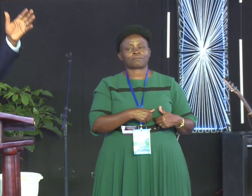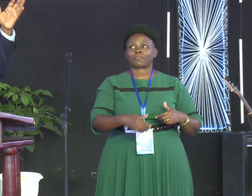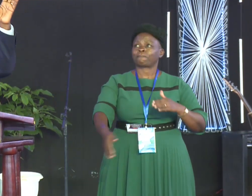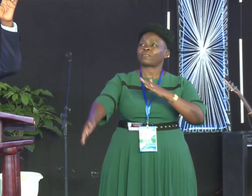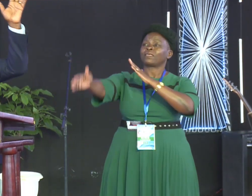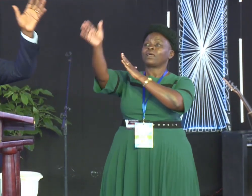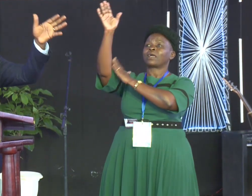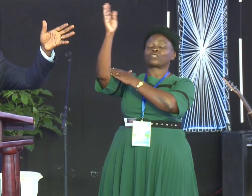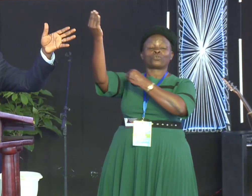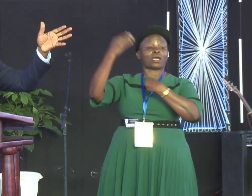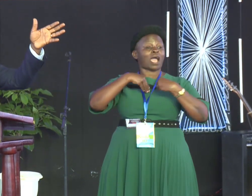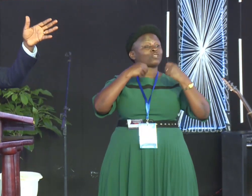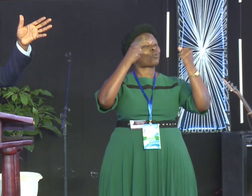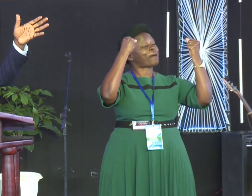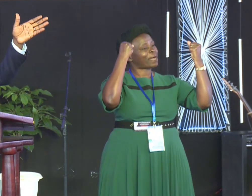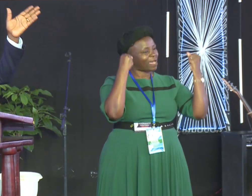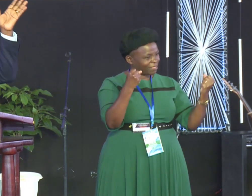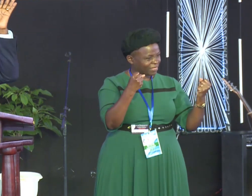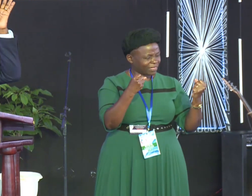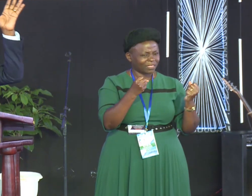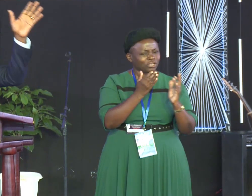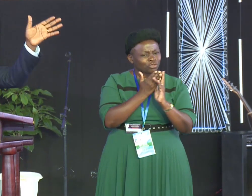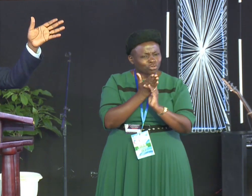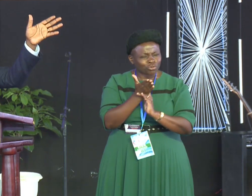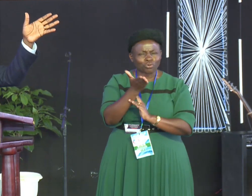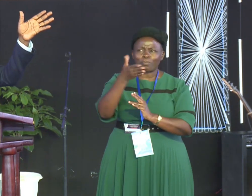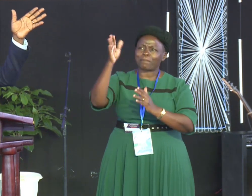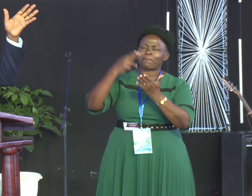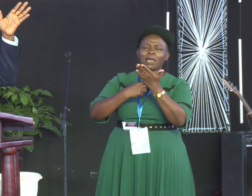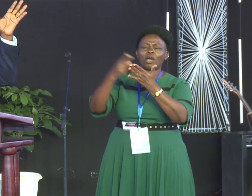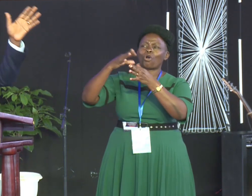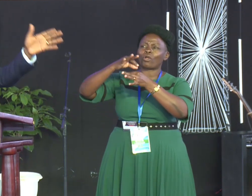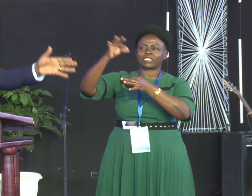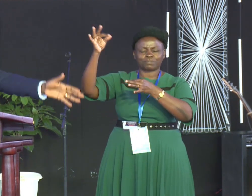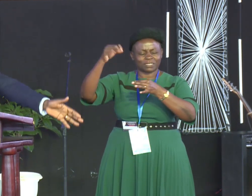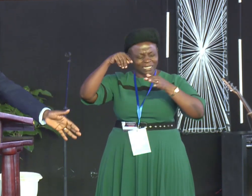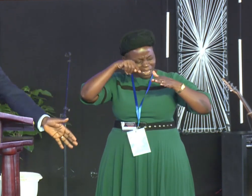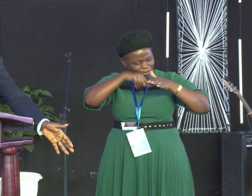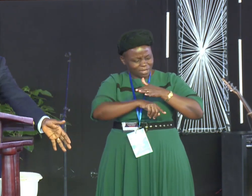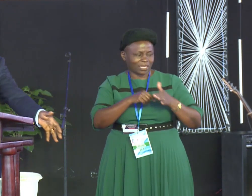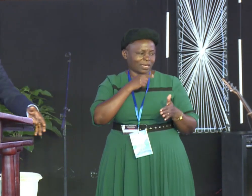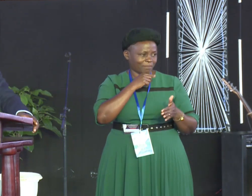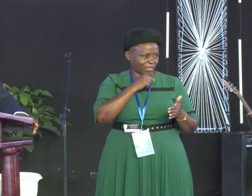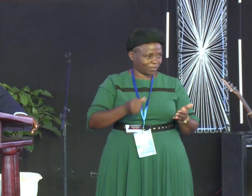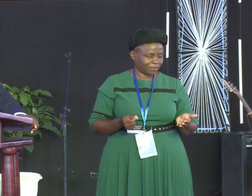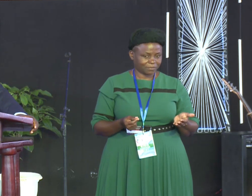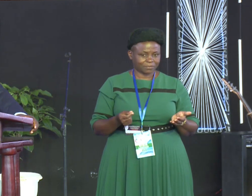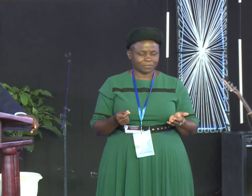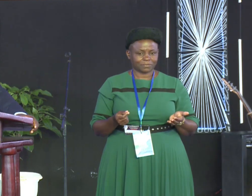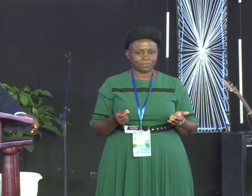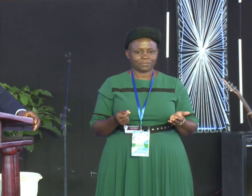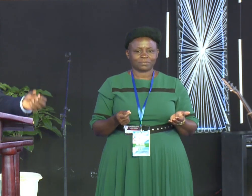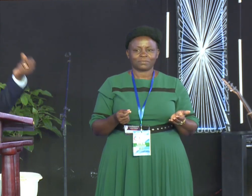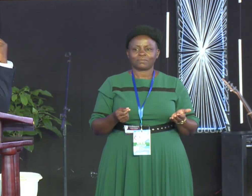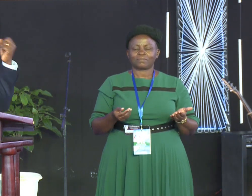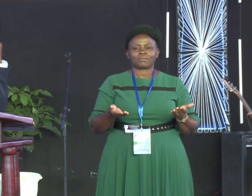Katonda atuwa amaanyi God give us strength okuyita mu mwoyo we through his spirit muntu wafe womunda in our inner man. Stand